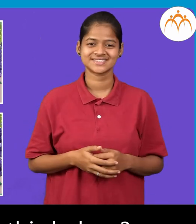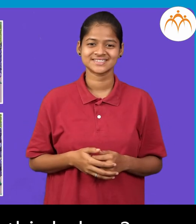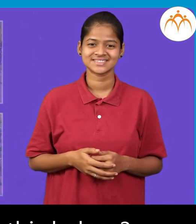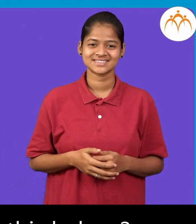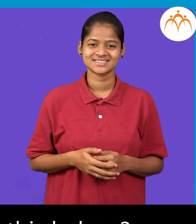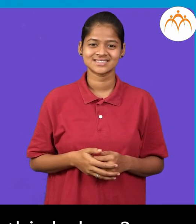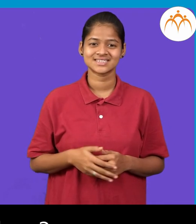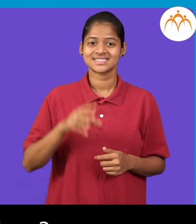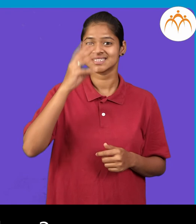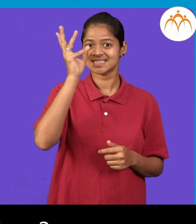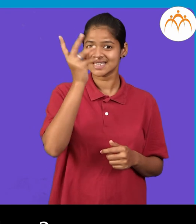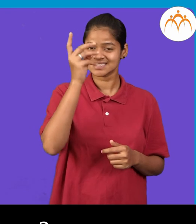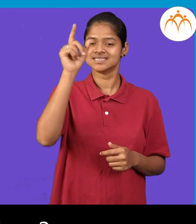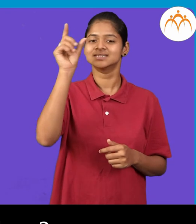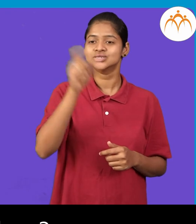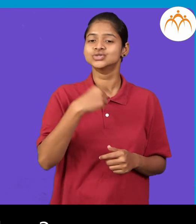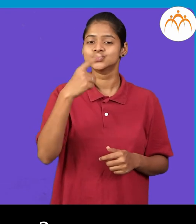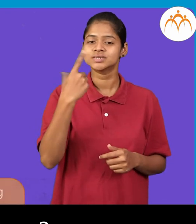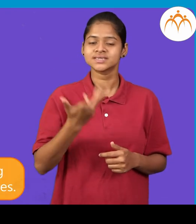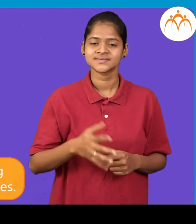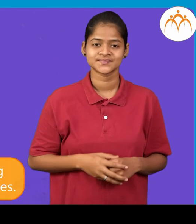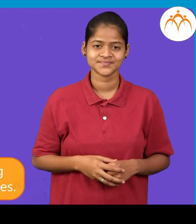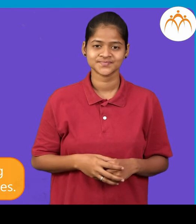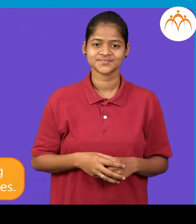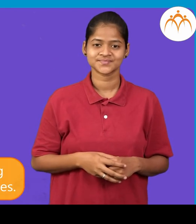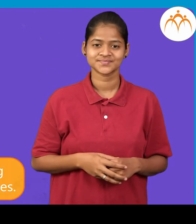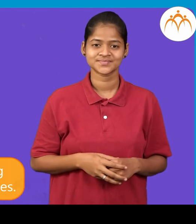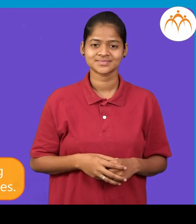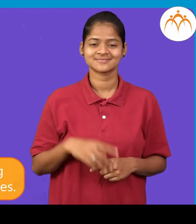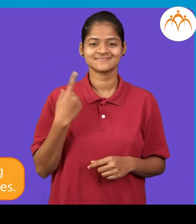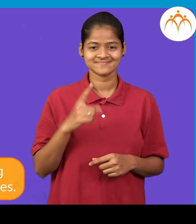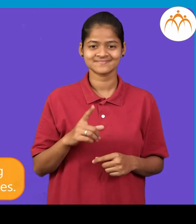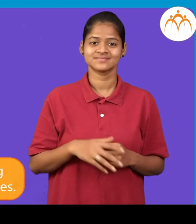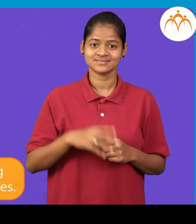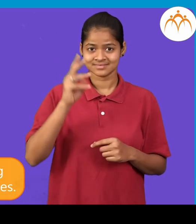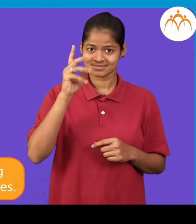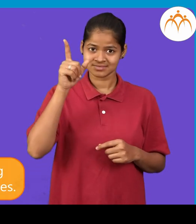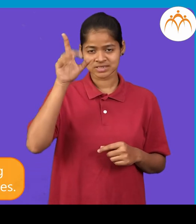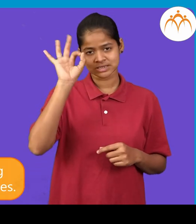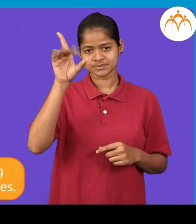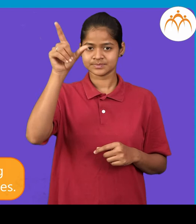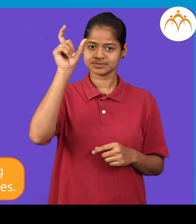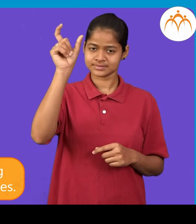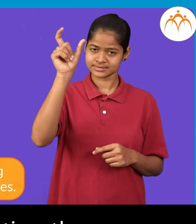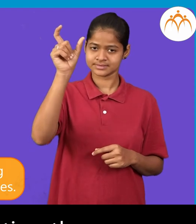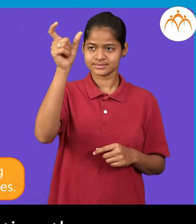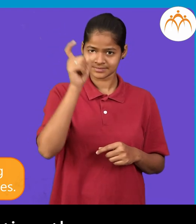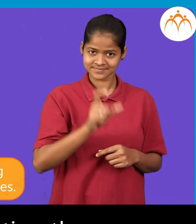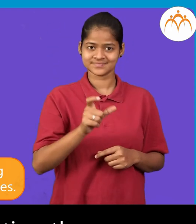picture number three correct on seeing the grapes